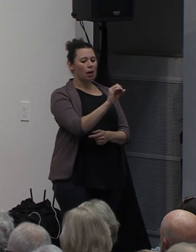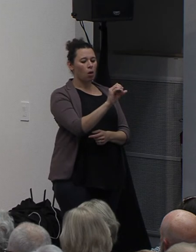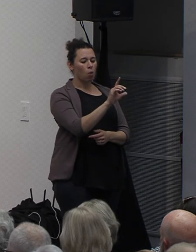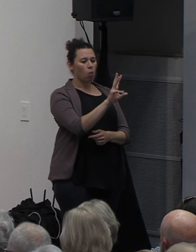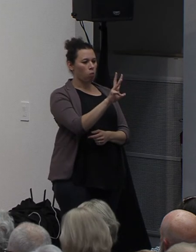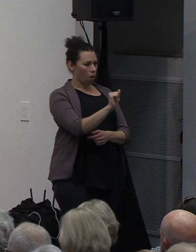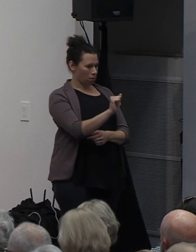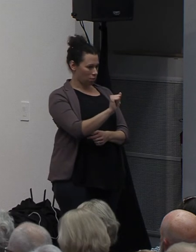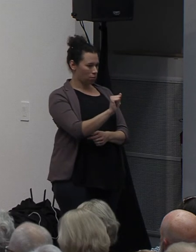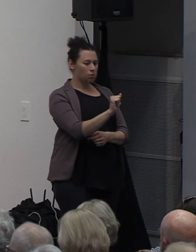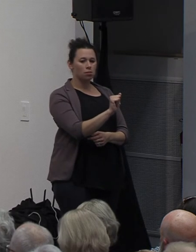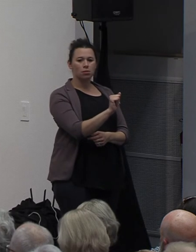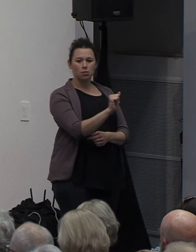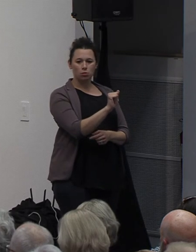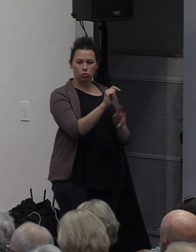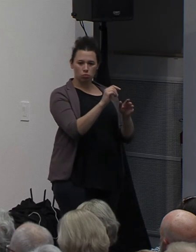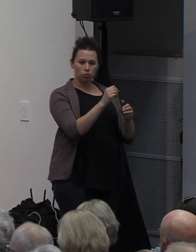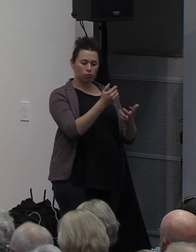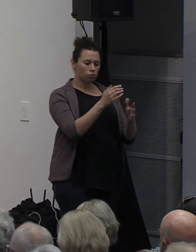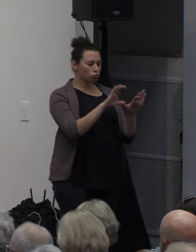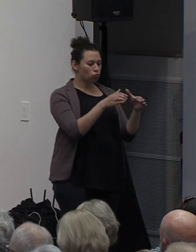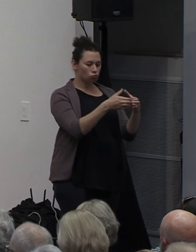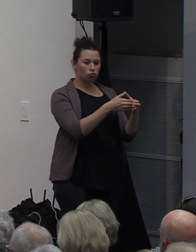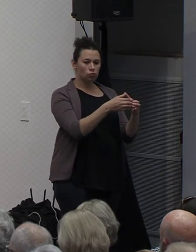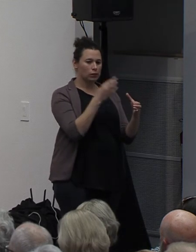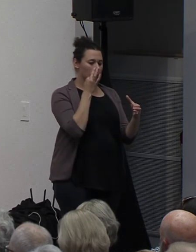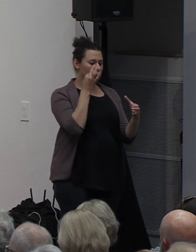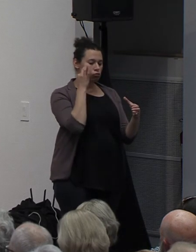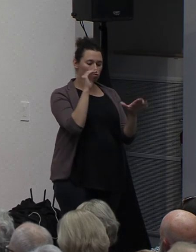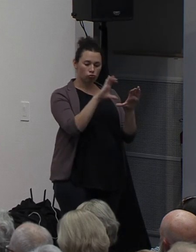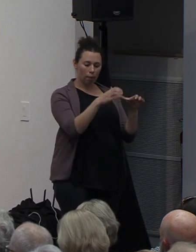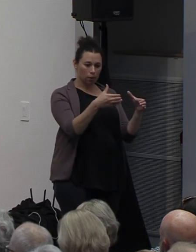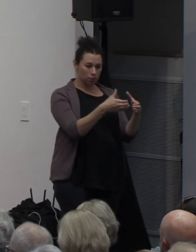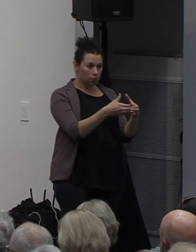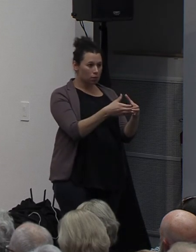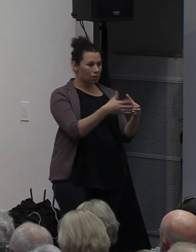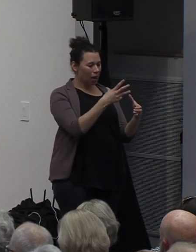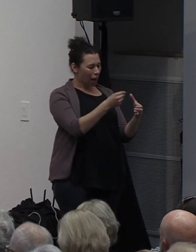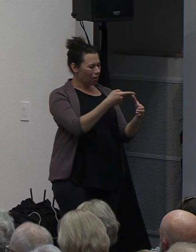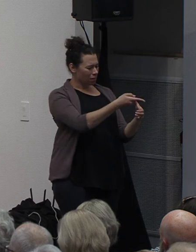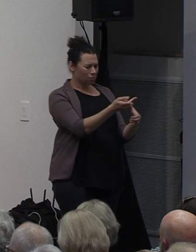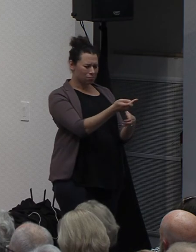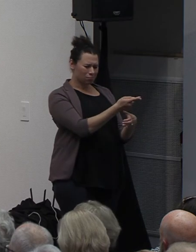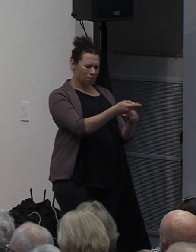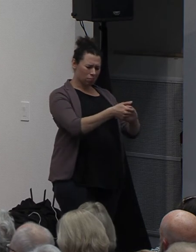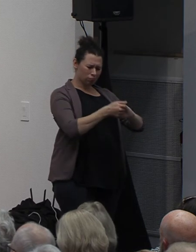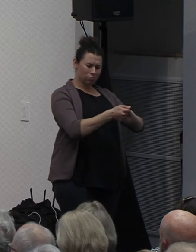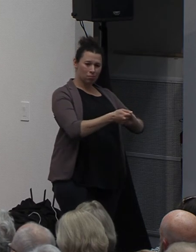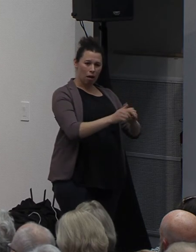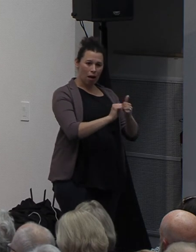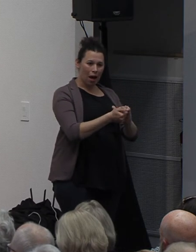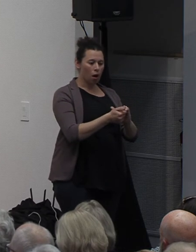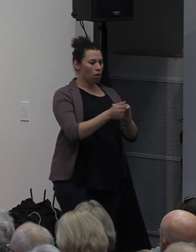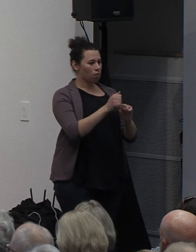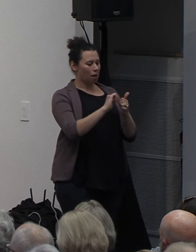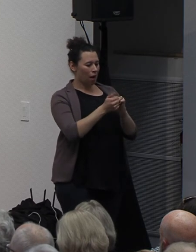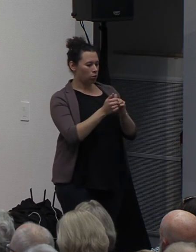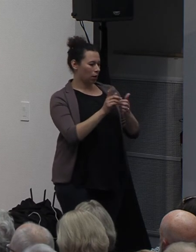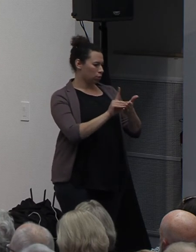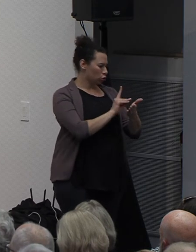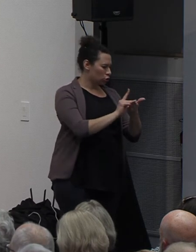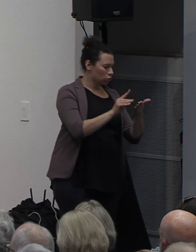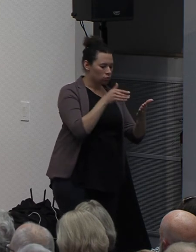loss, oppression, and the art that was created as a result. Art takes many forms: music,